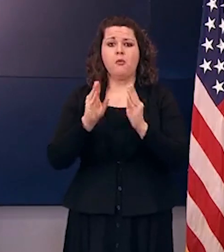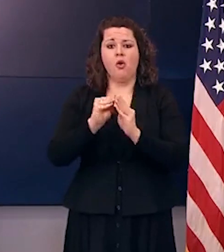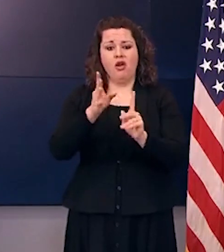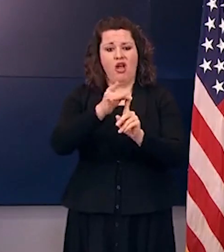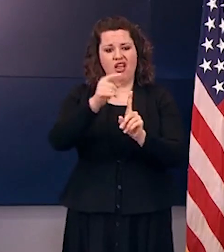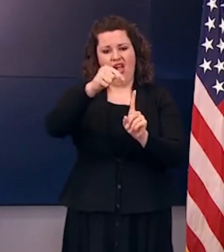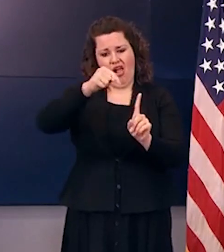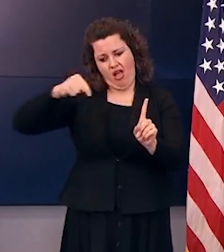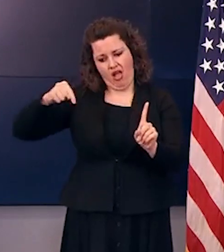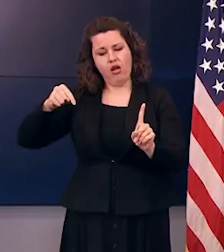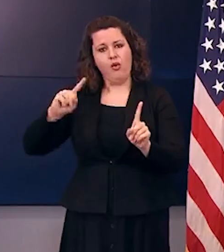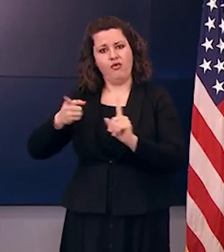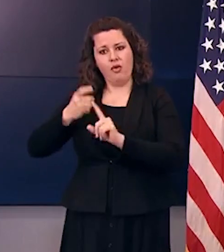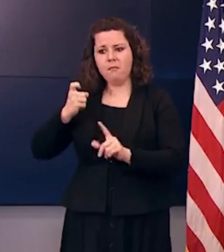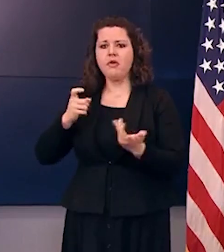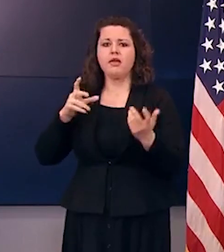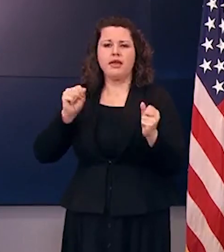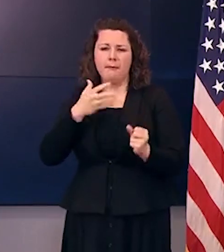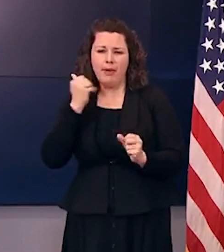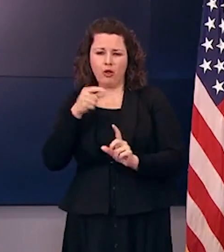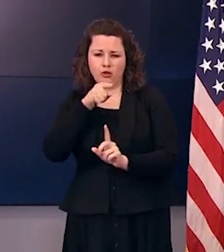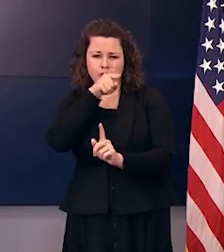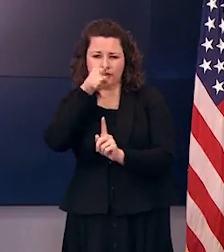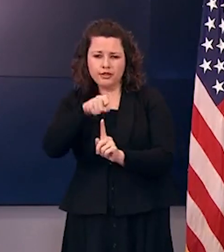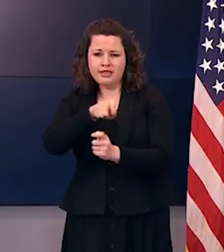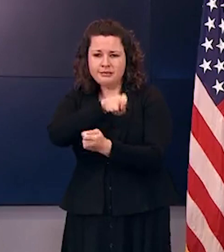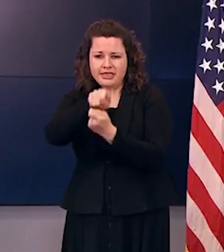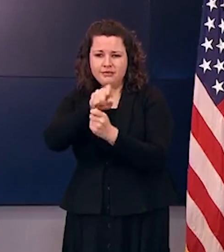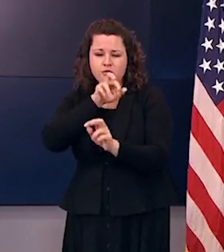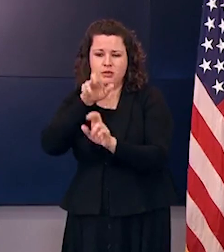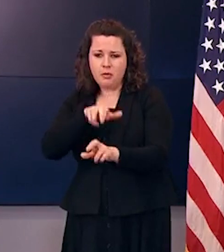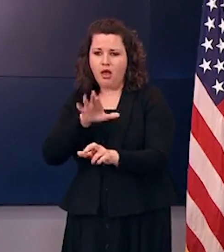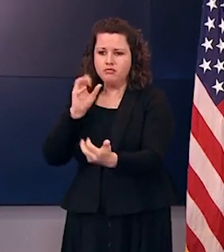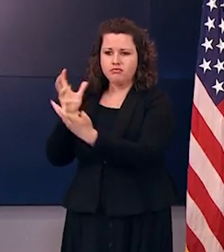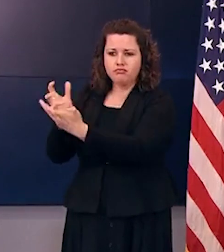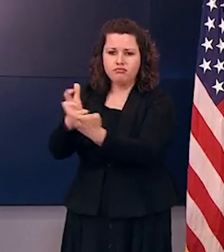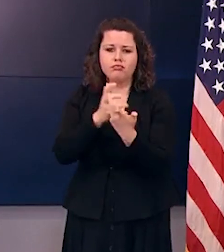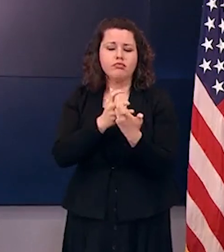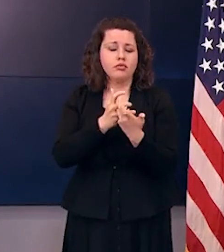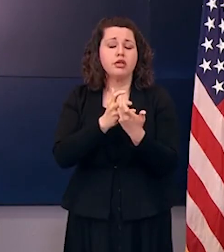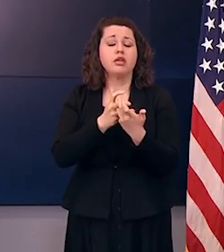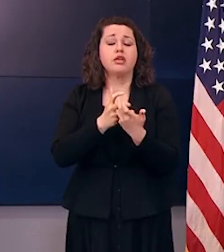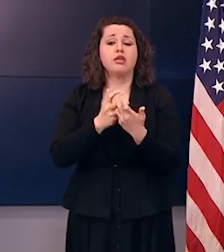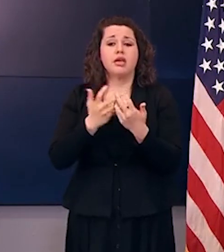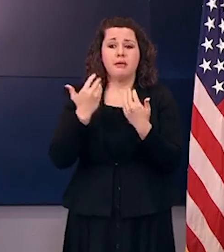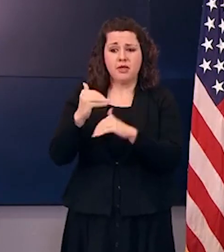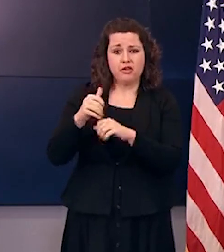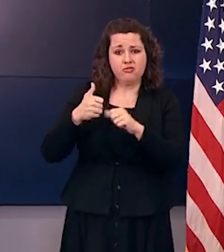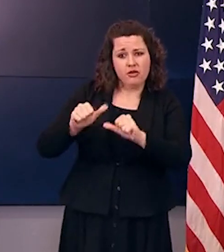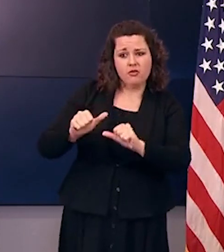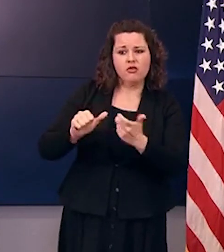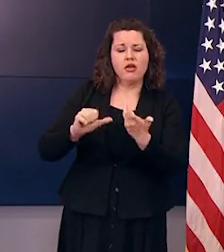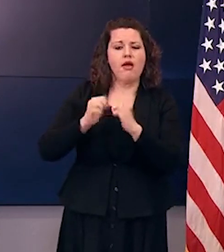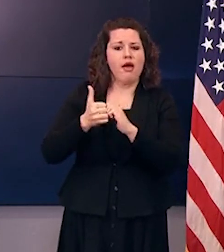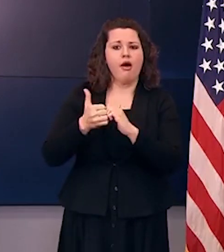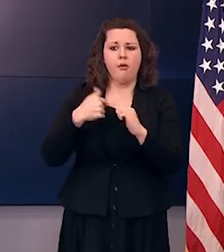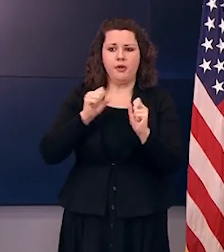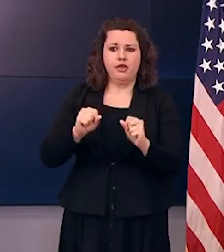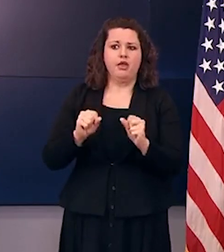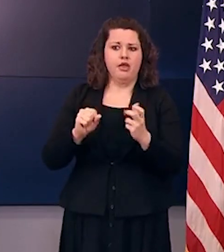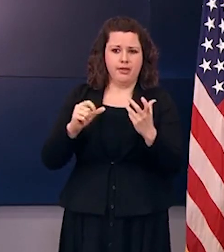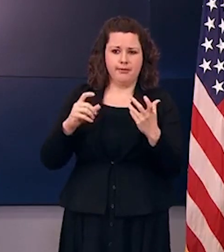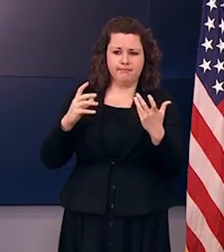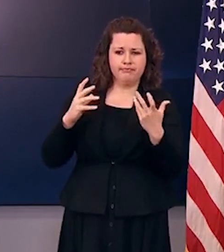tracing, the better that we can really target our response and mitigation efforts through comprehensive ways to manage the spread